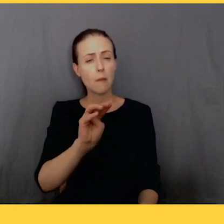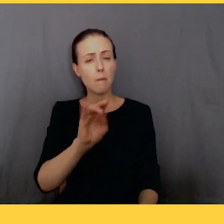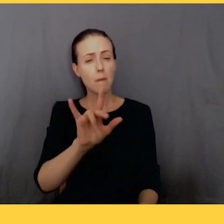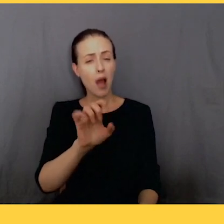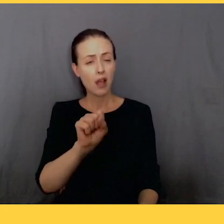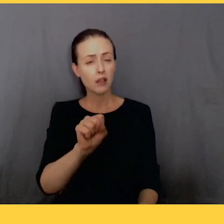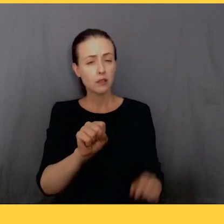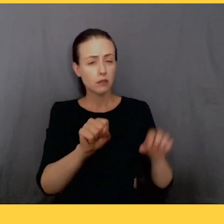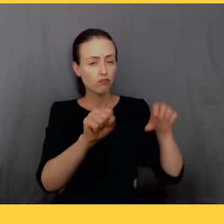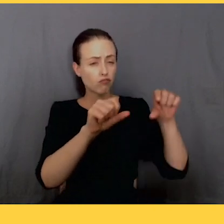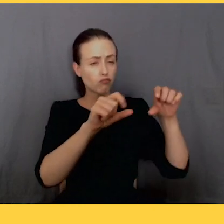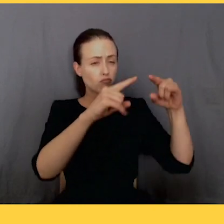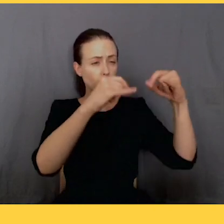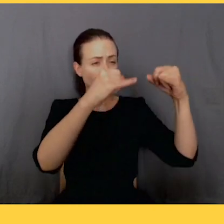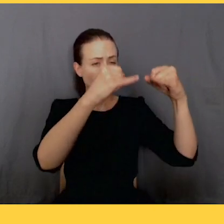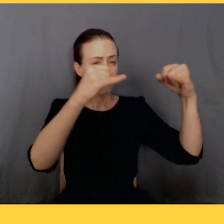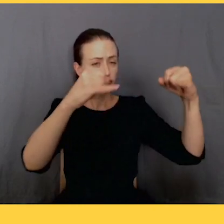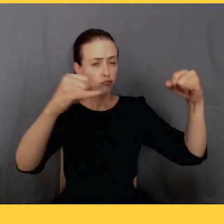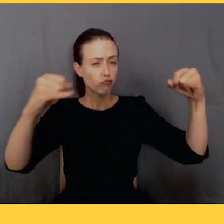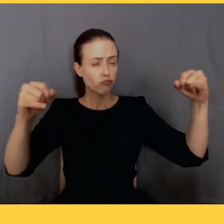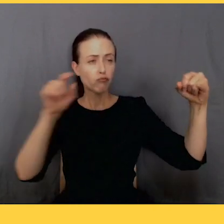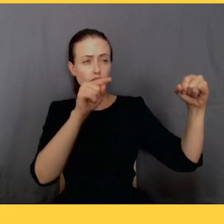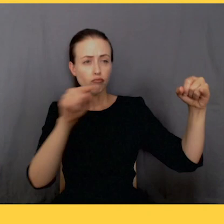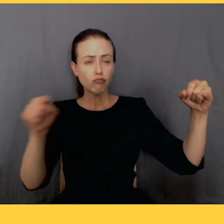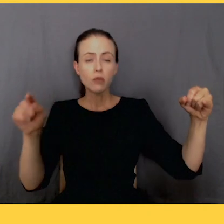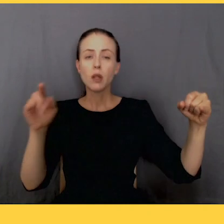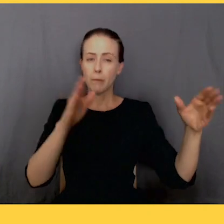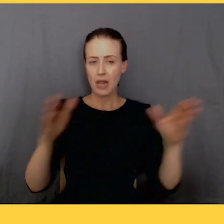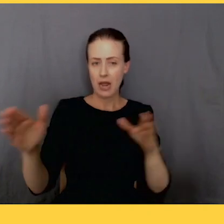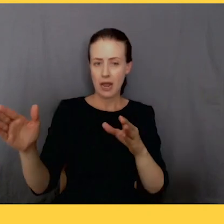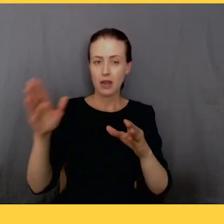being planned for covered conductor